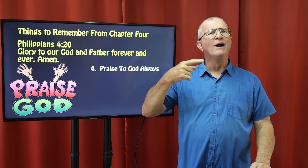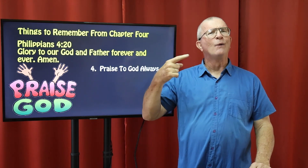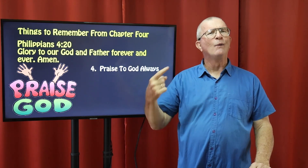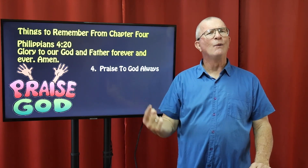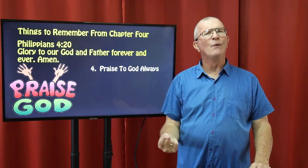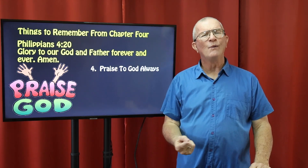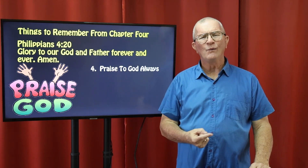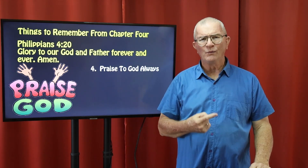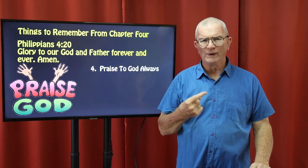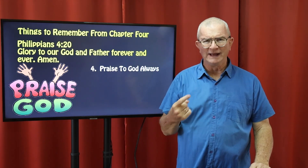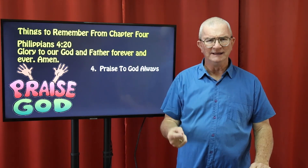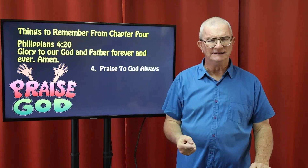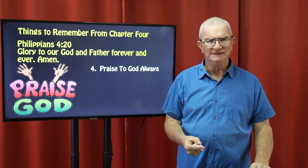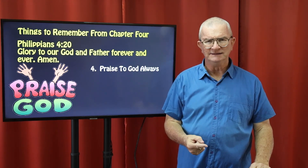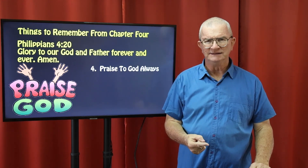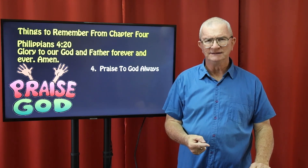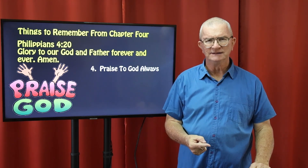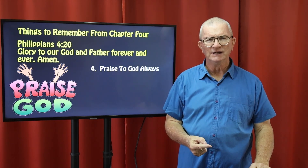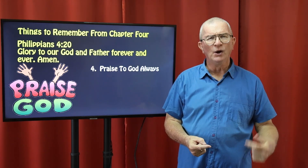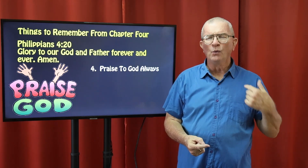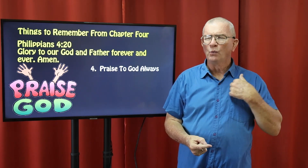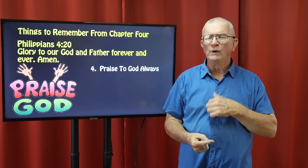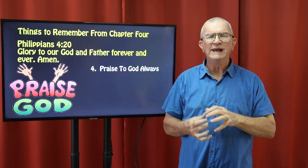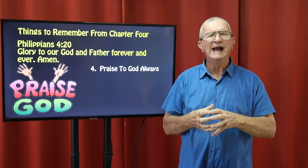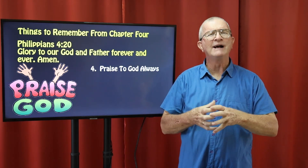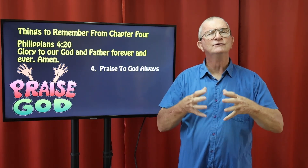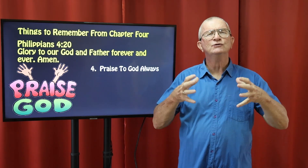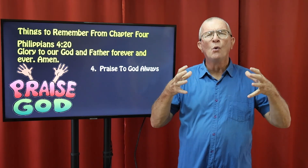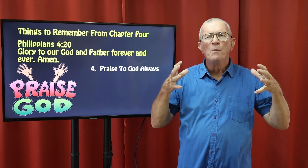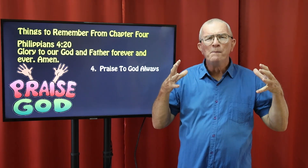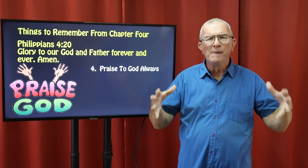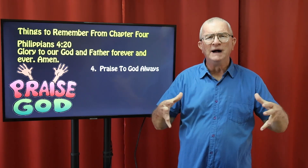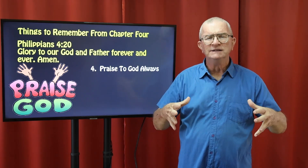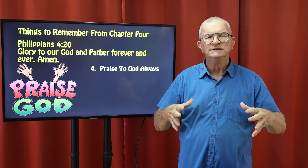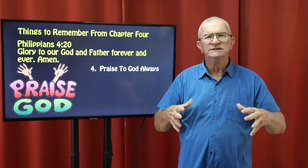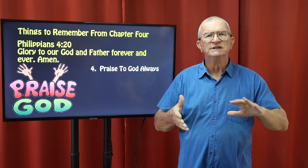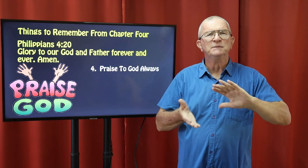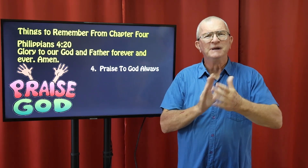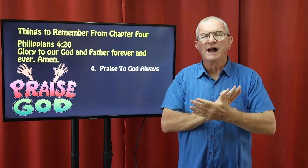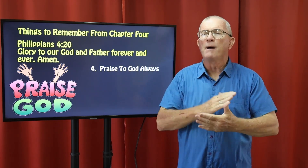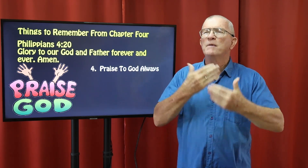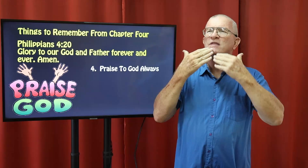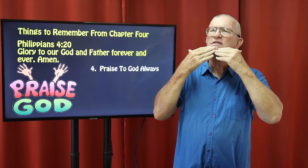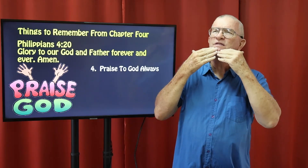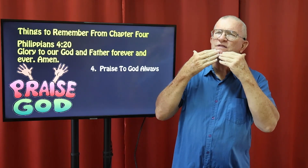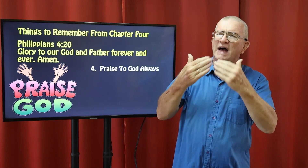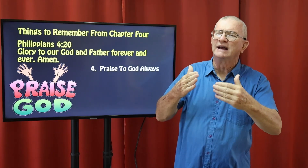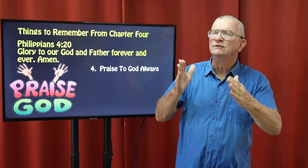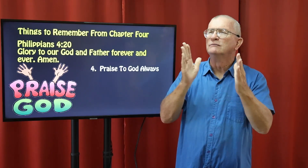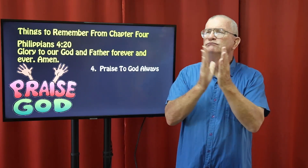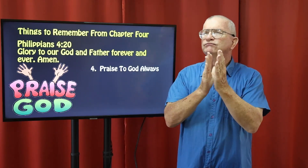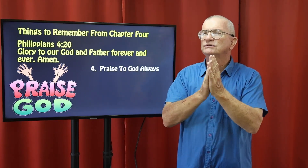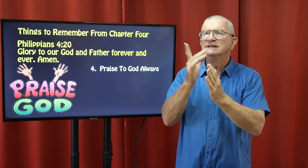Praise God always. We have so much to thank God